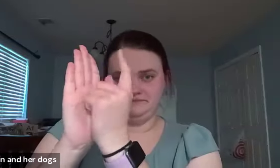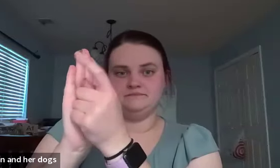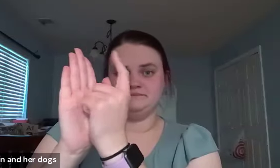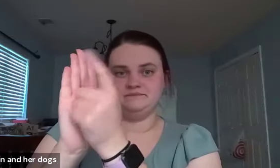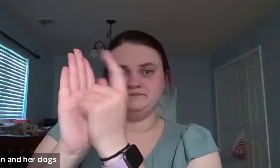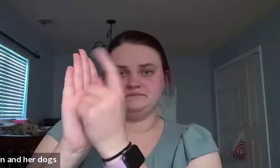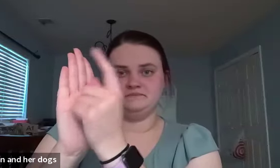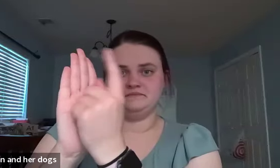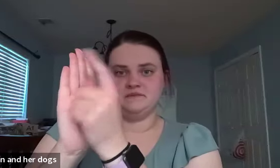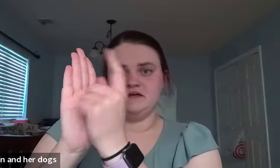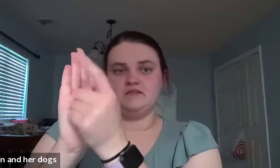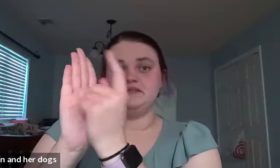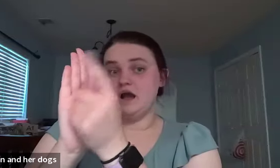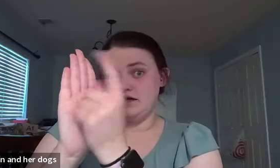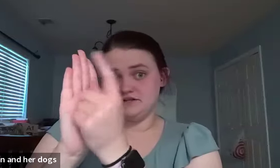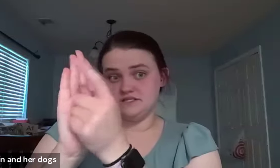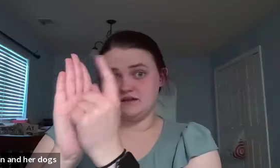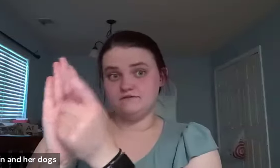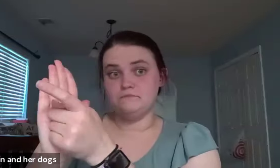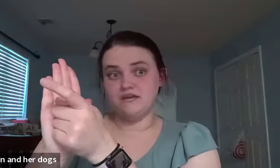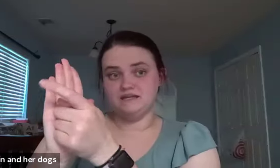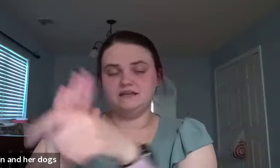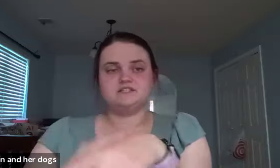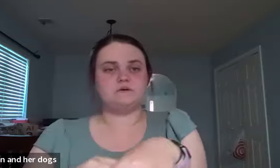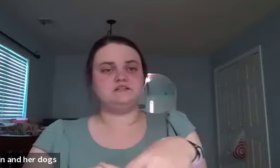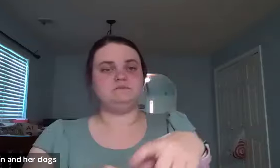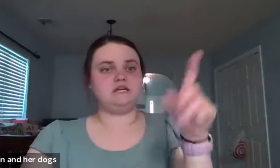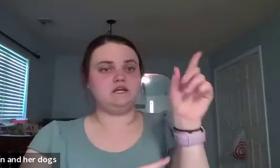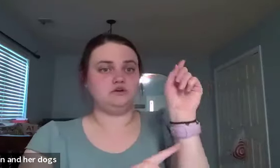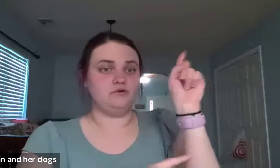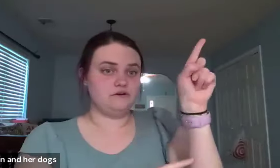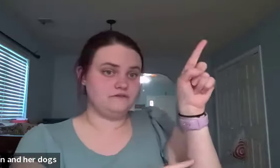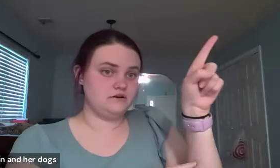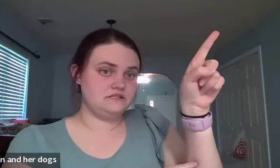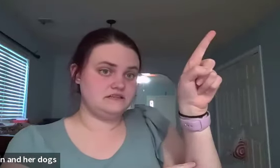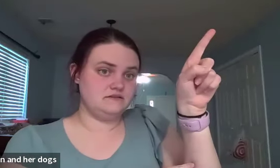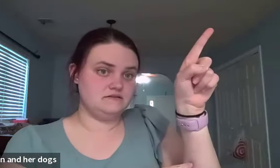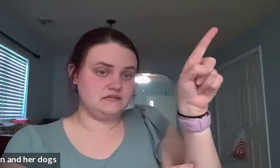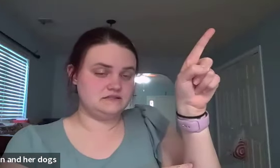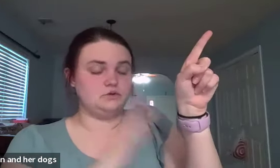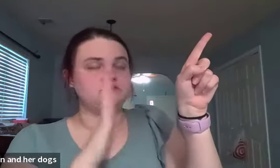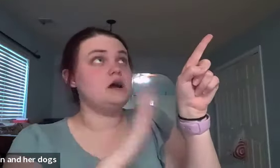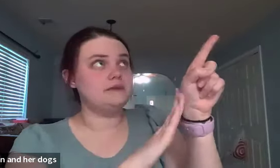Okay. The other sign for minute is going to be your pointer finger is in this, or your